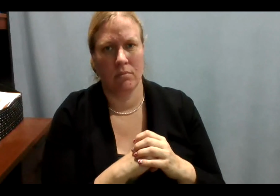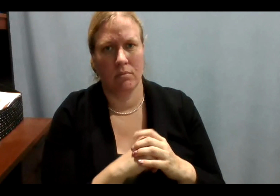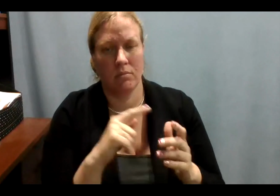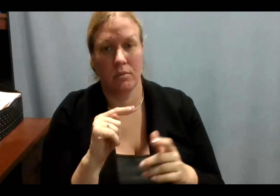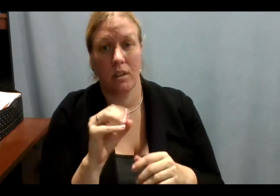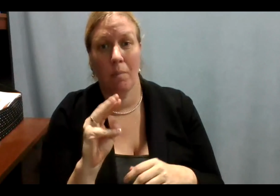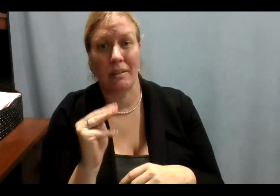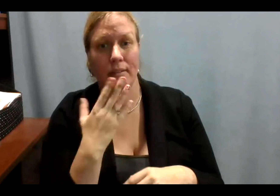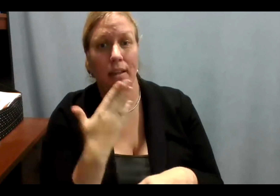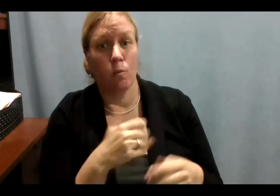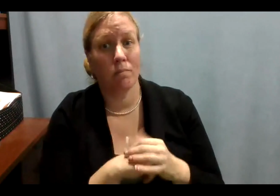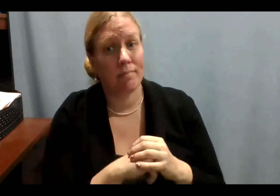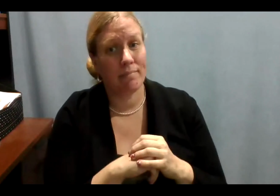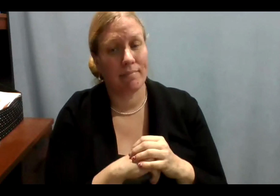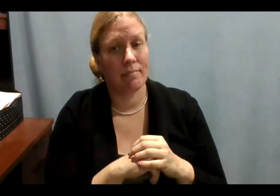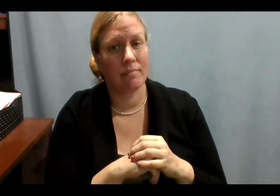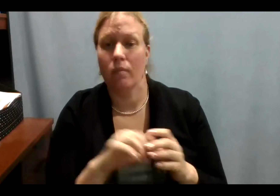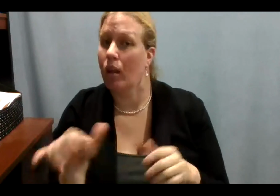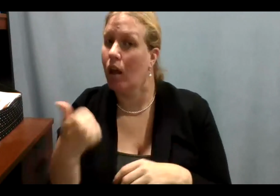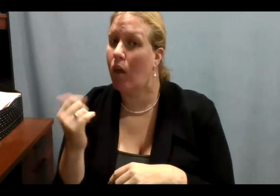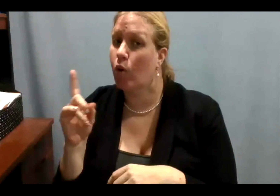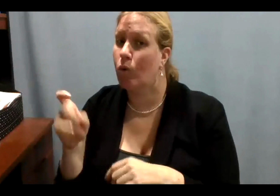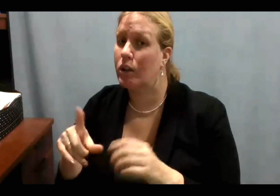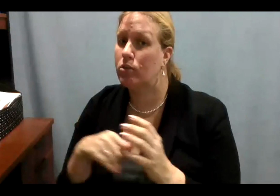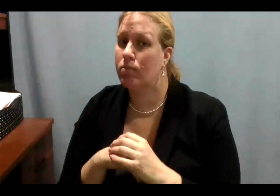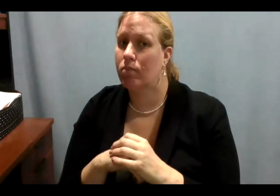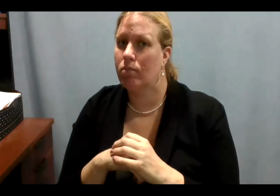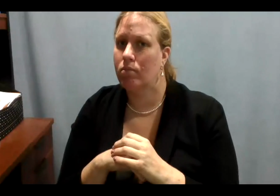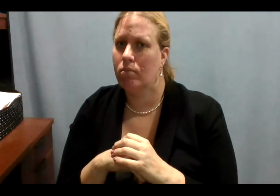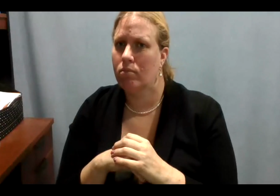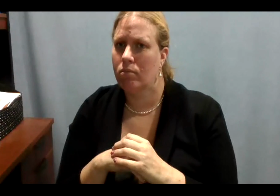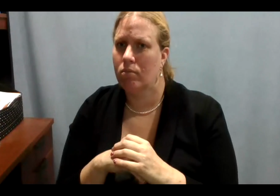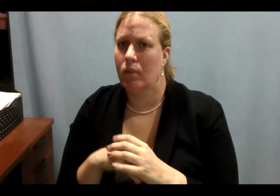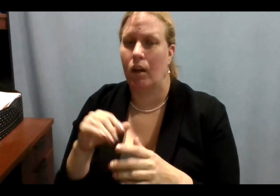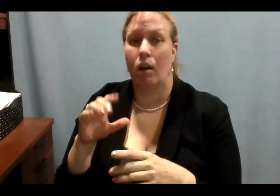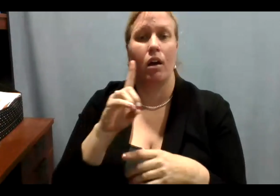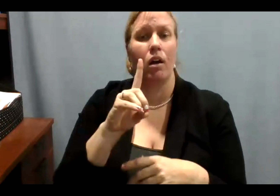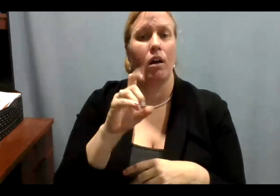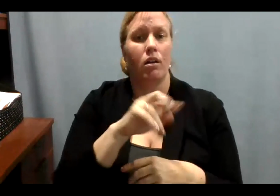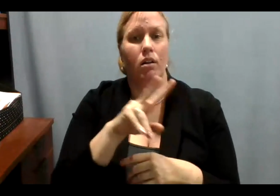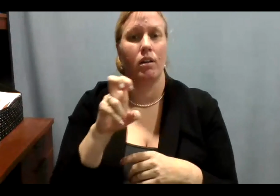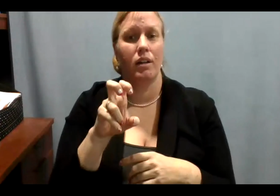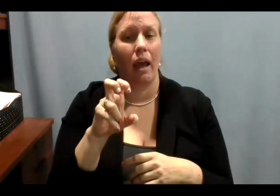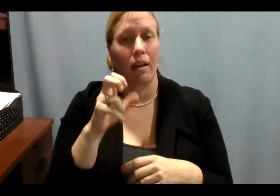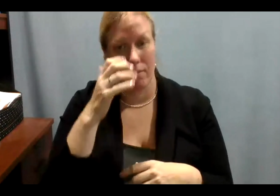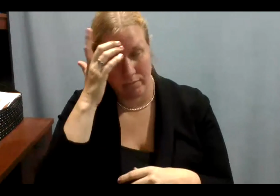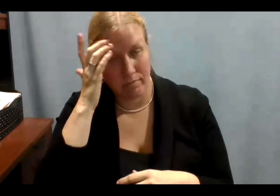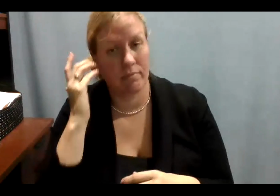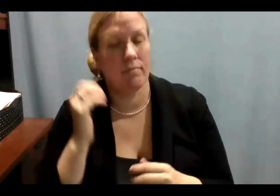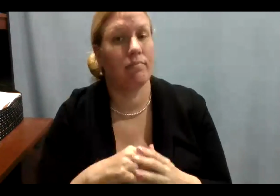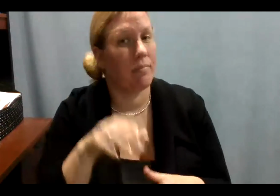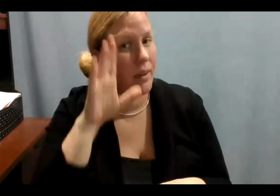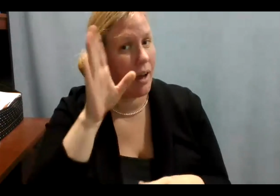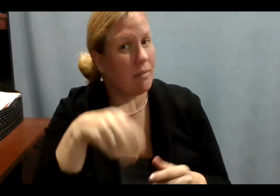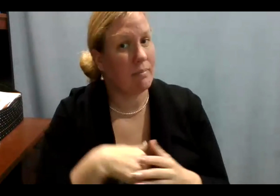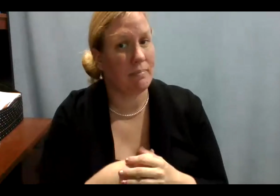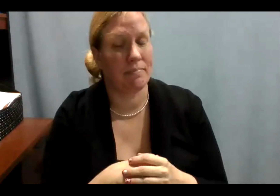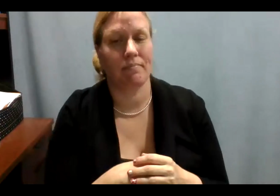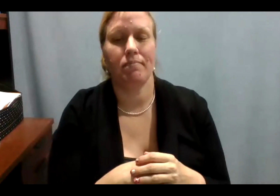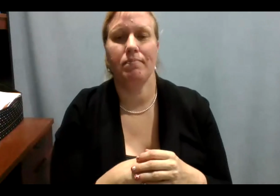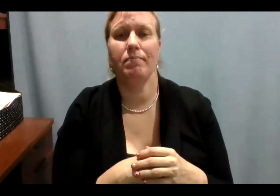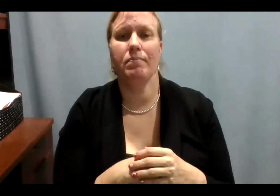Thank you. Yeah. Any other questions from folks? Hey, mayor. This is Dave from the current. had a few, if I could. Hey, Dave. Um,